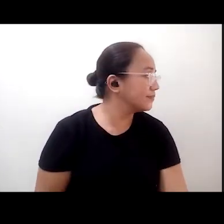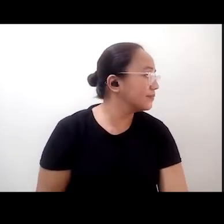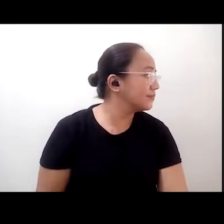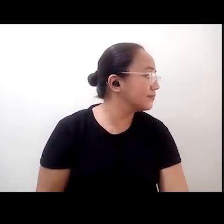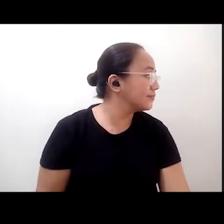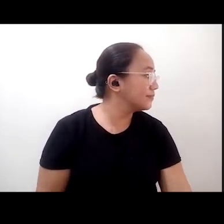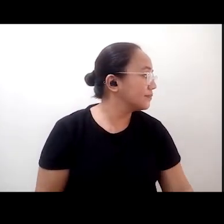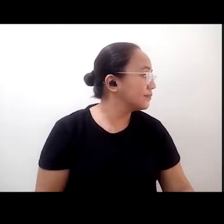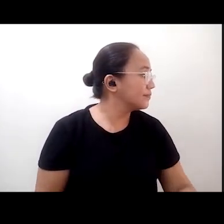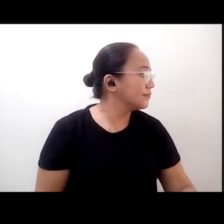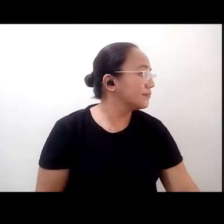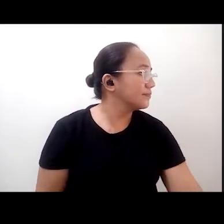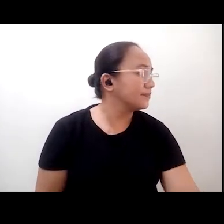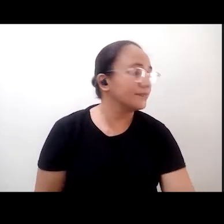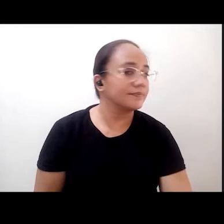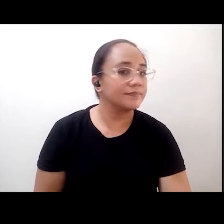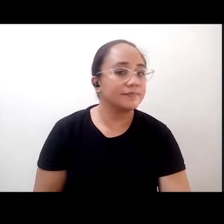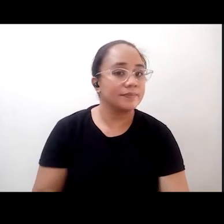Under